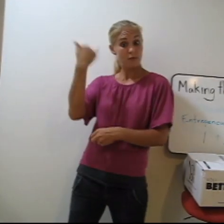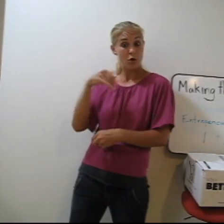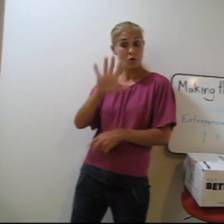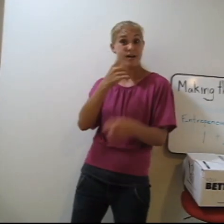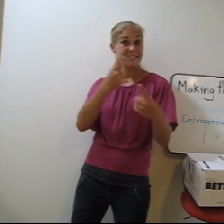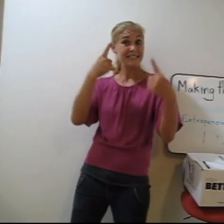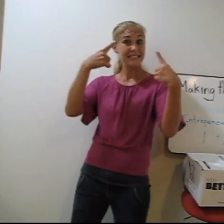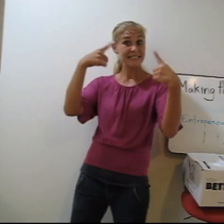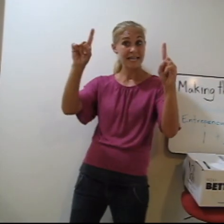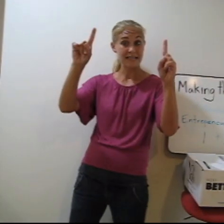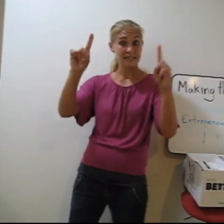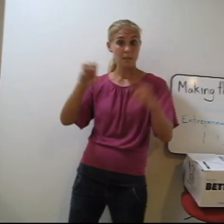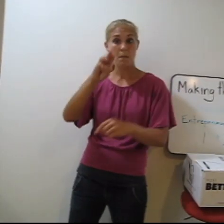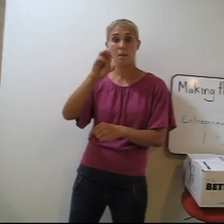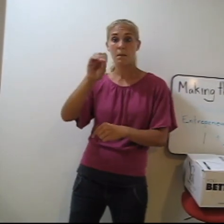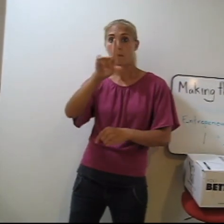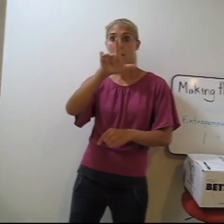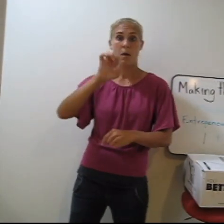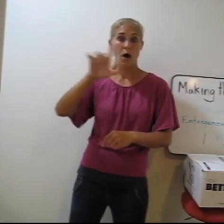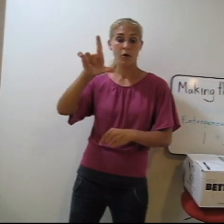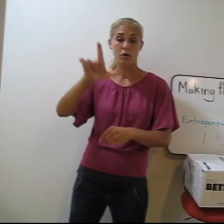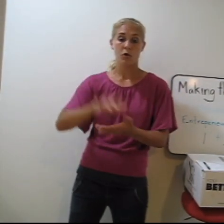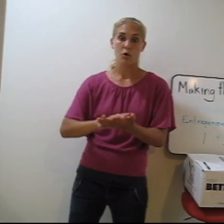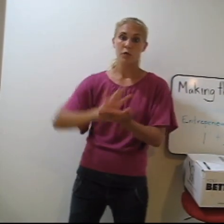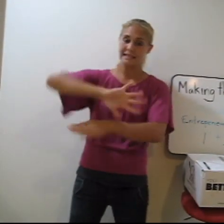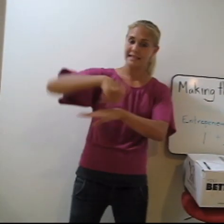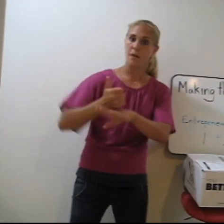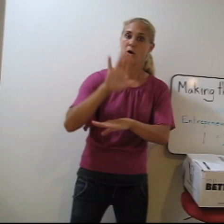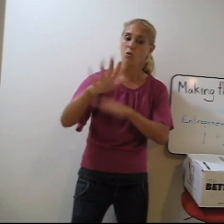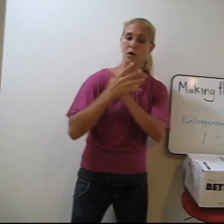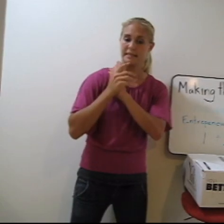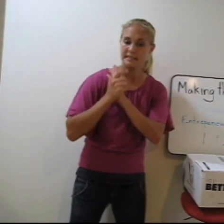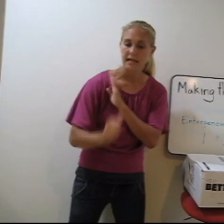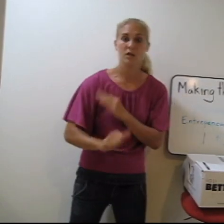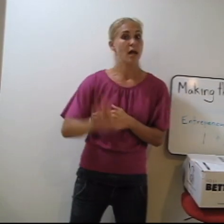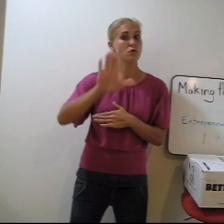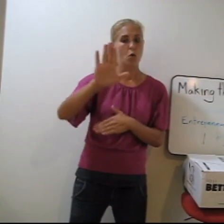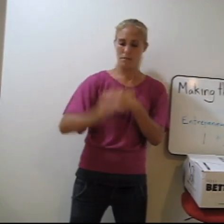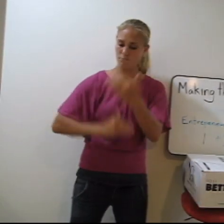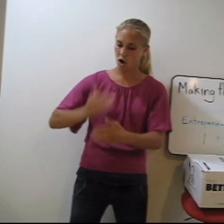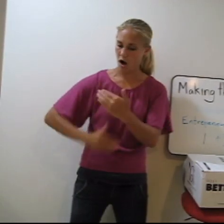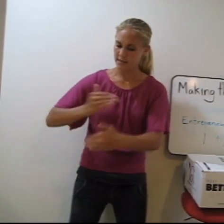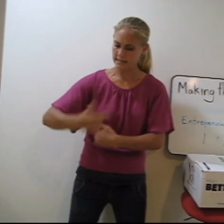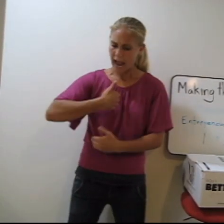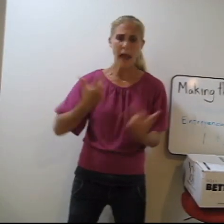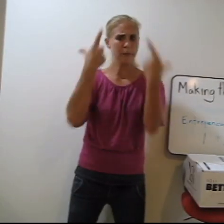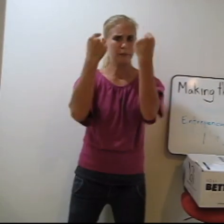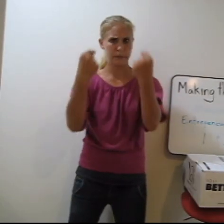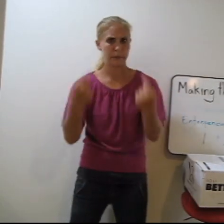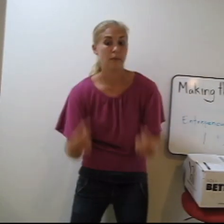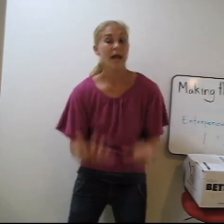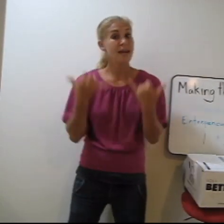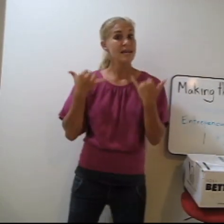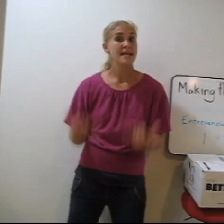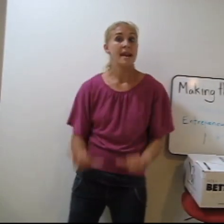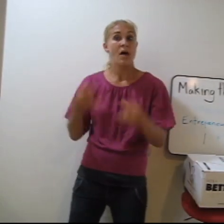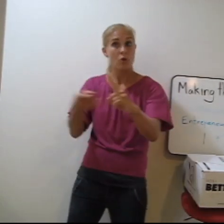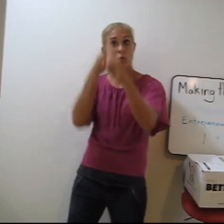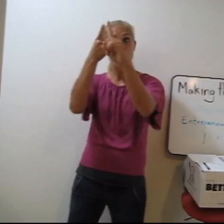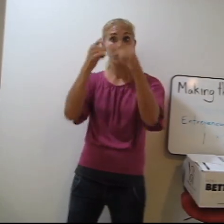was built on the unique and dynamic qualities of your skills and processes. Now the objective is the opposite. The issue